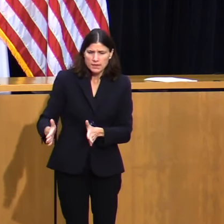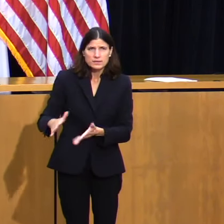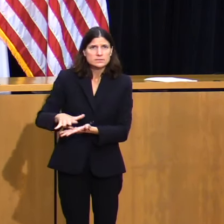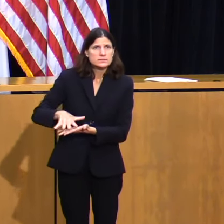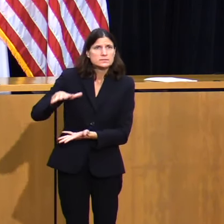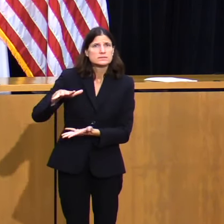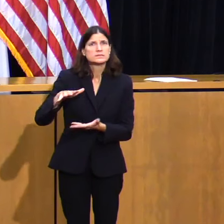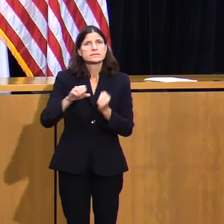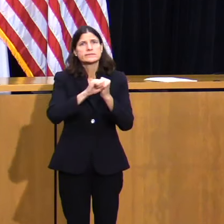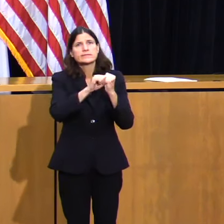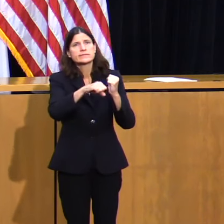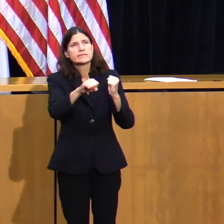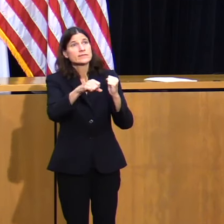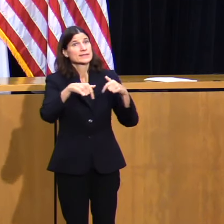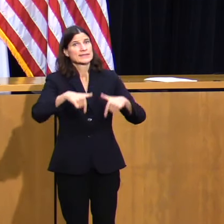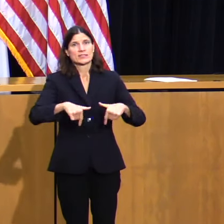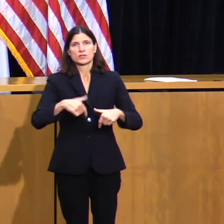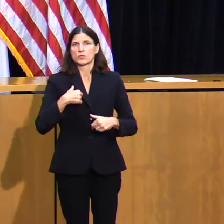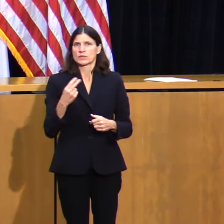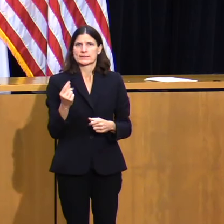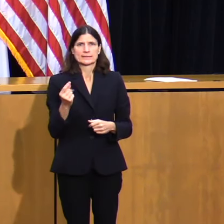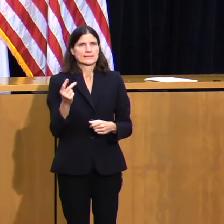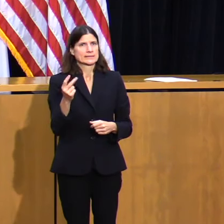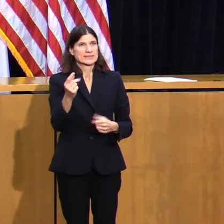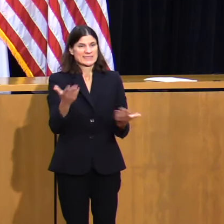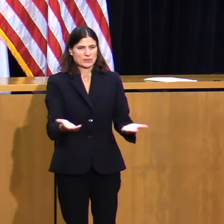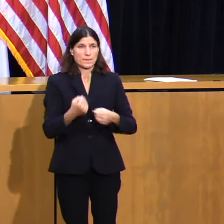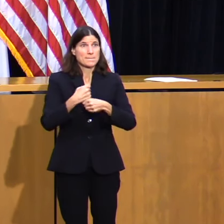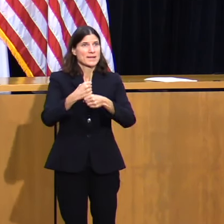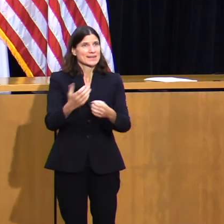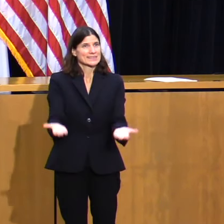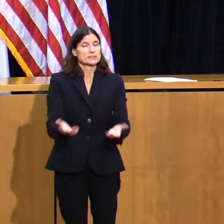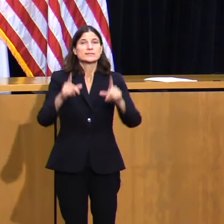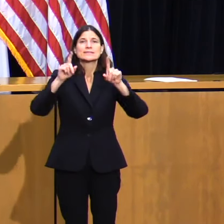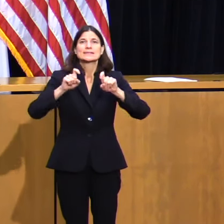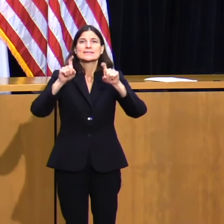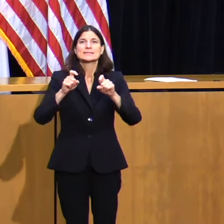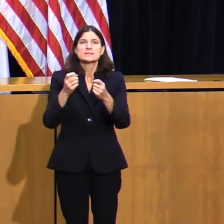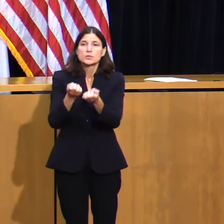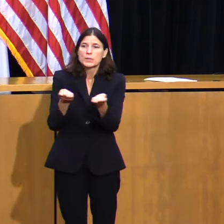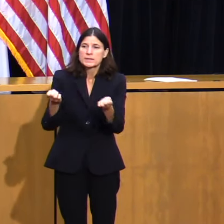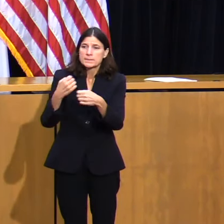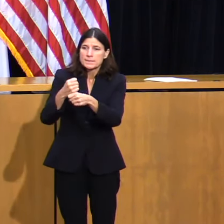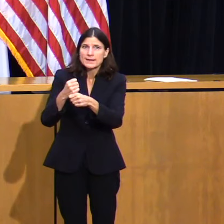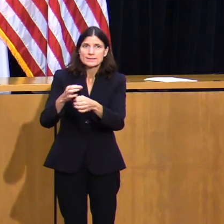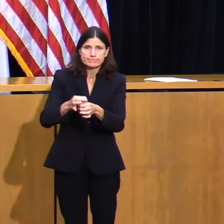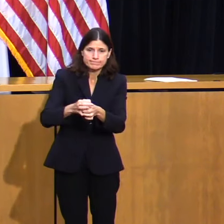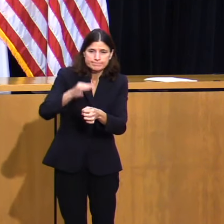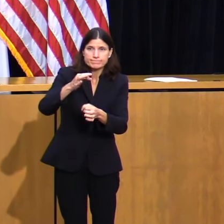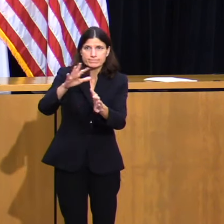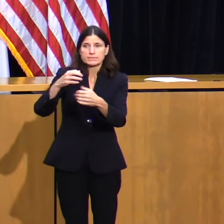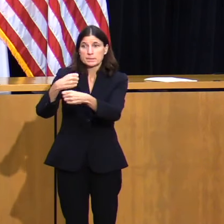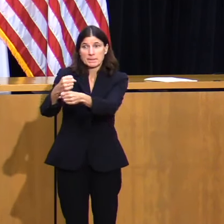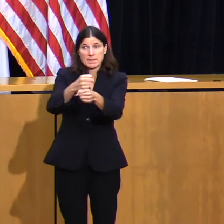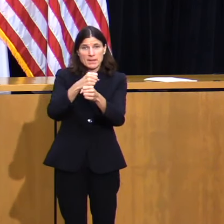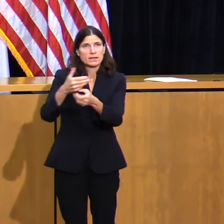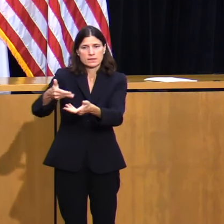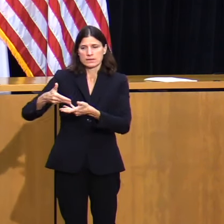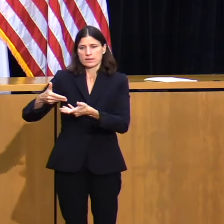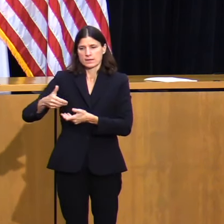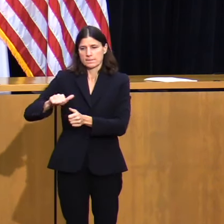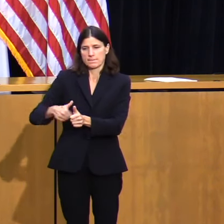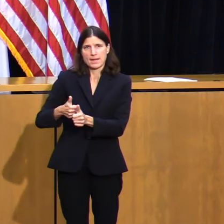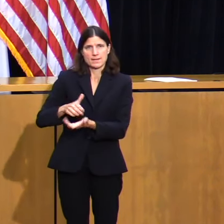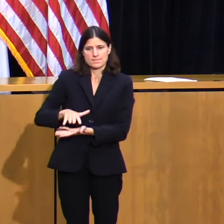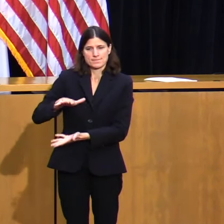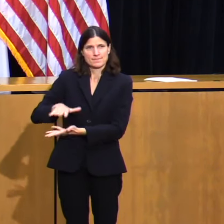May, 43% of tests were being conducted by commercial labs. In August, that number is below 30%.